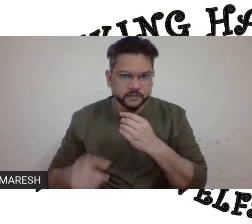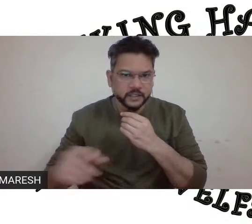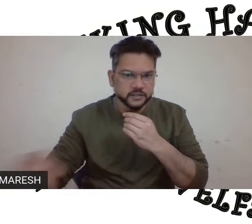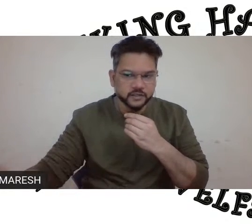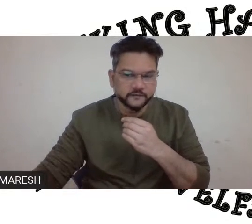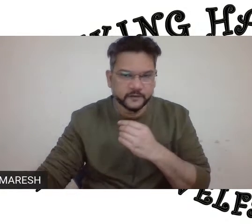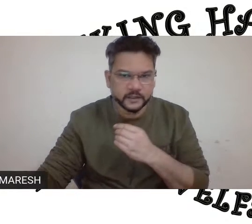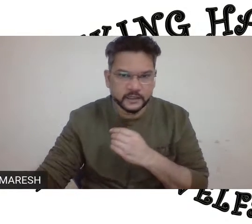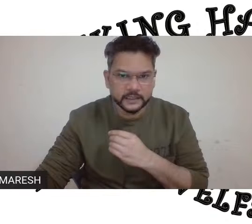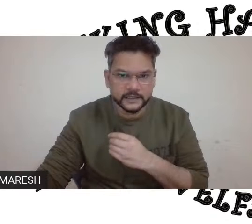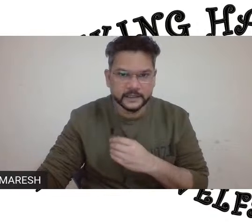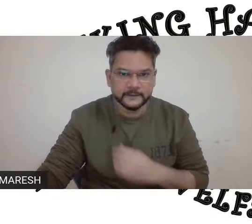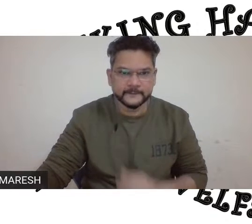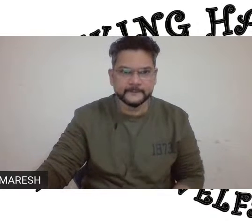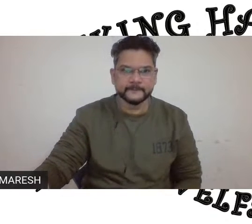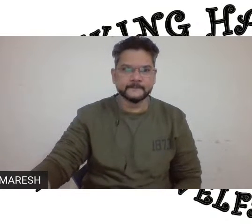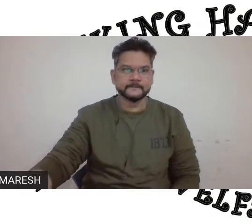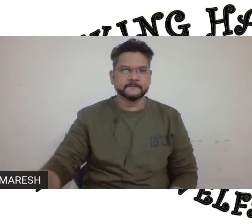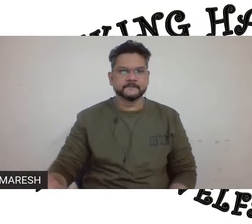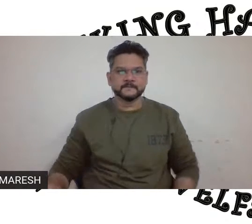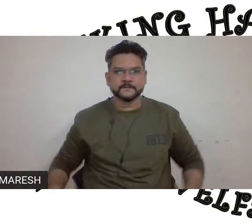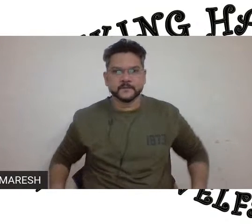Bhavna, your mic is off.